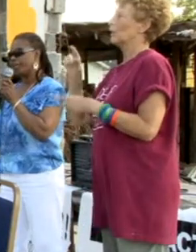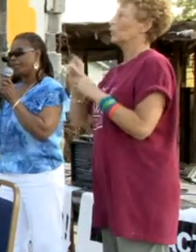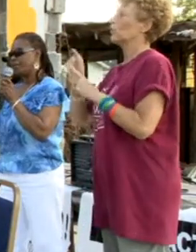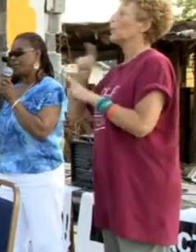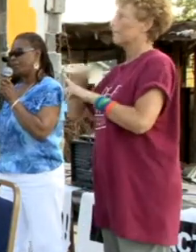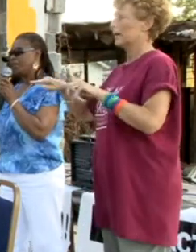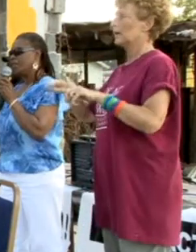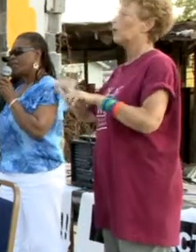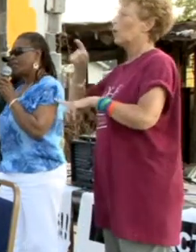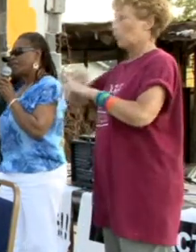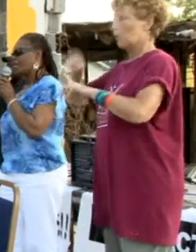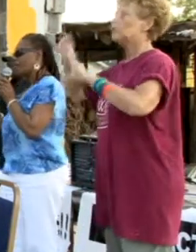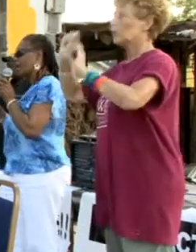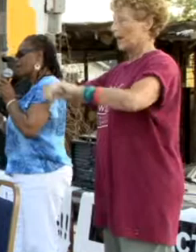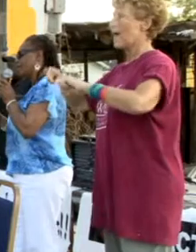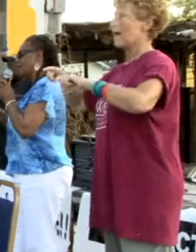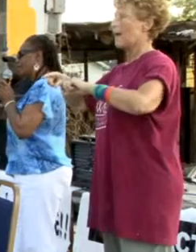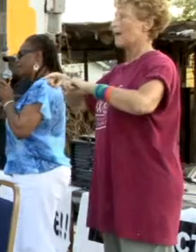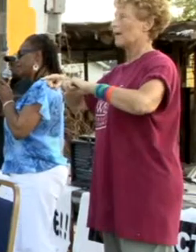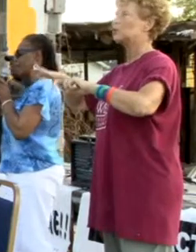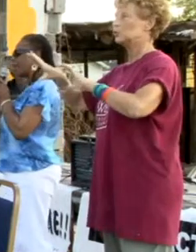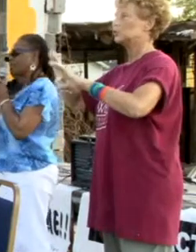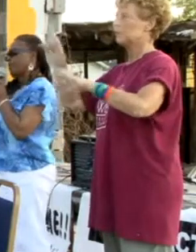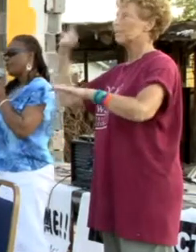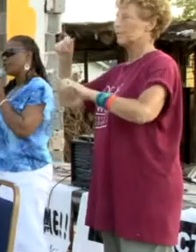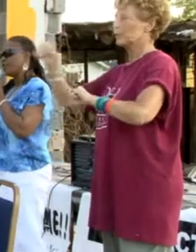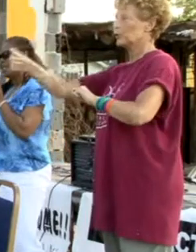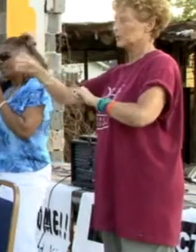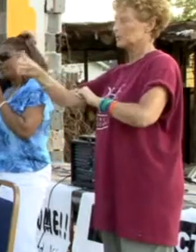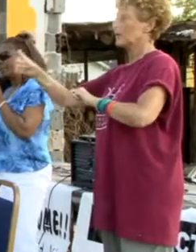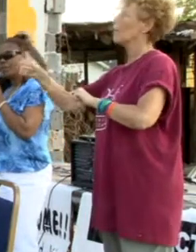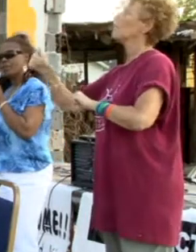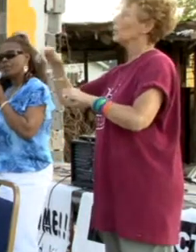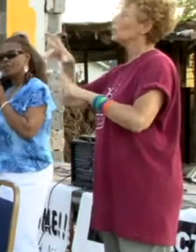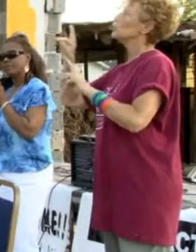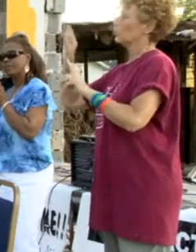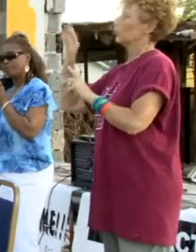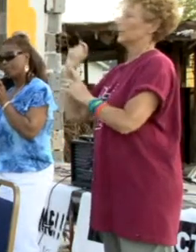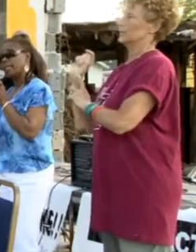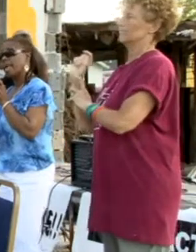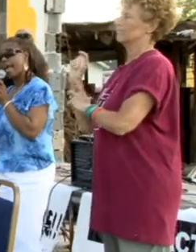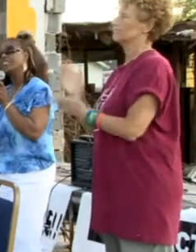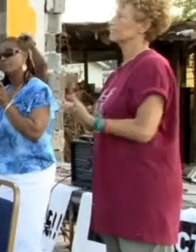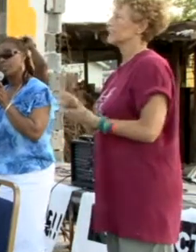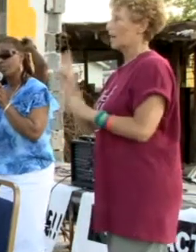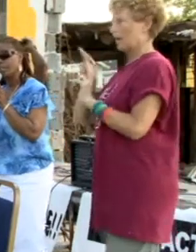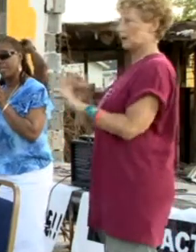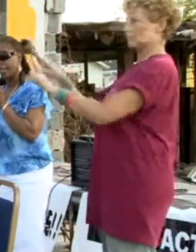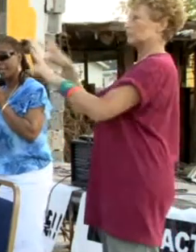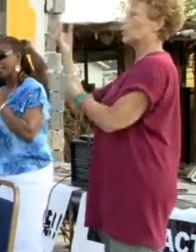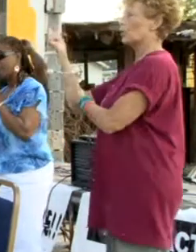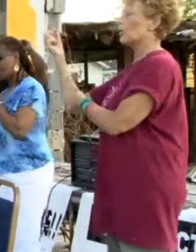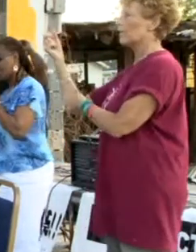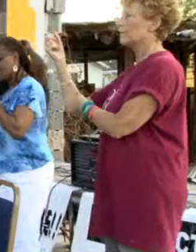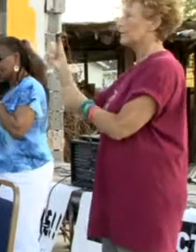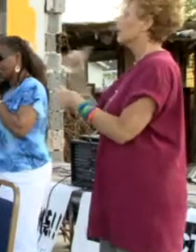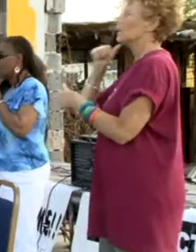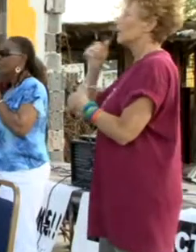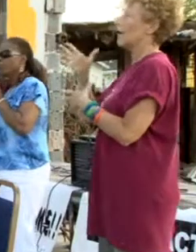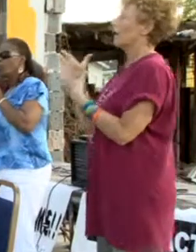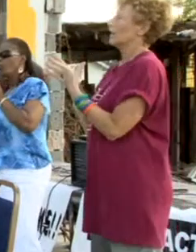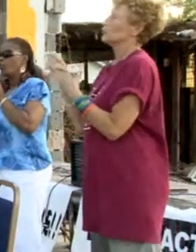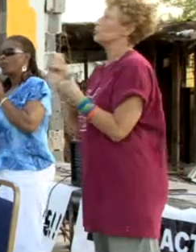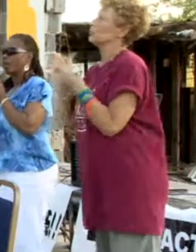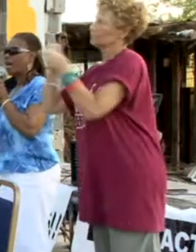can. Look at it as not as a means to an end, Look at it as a means to an end, and not the end